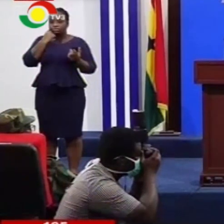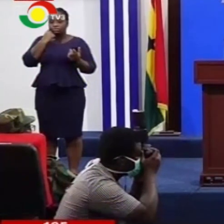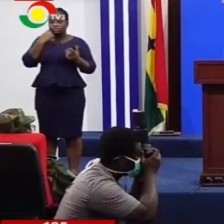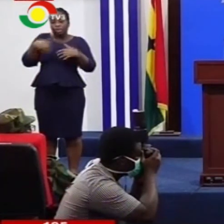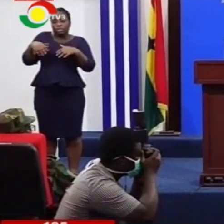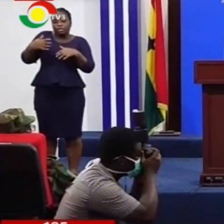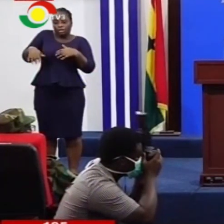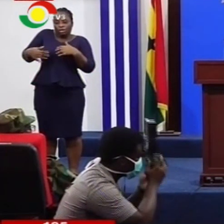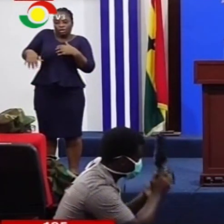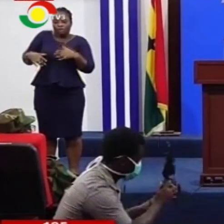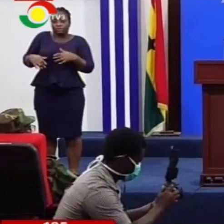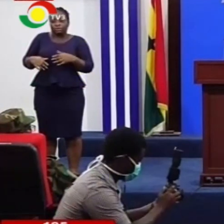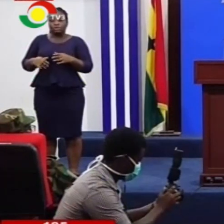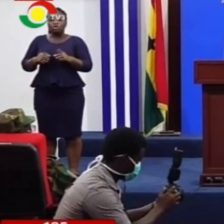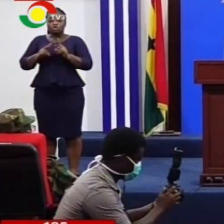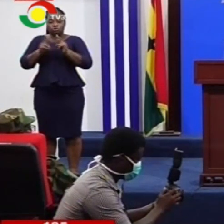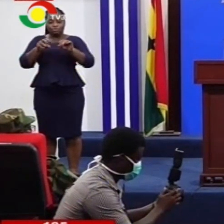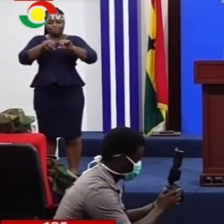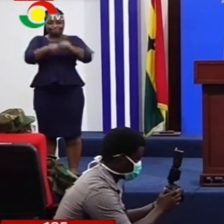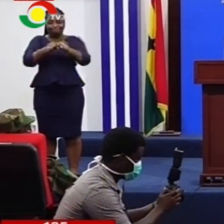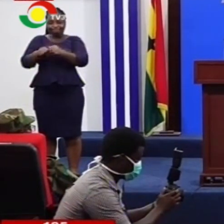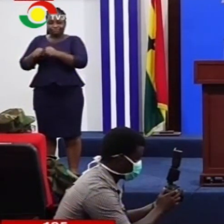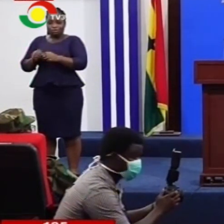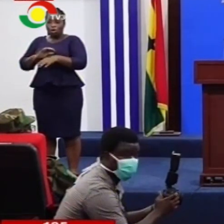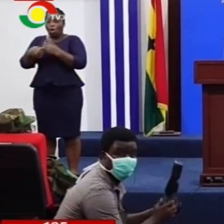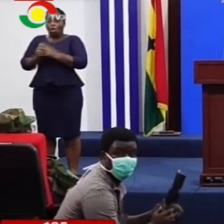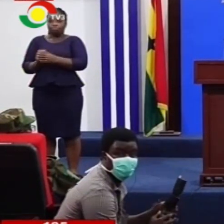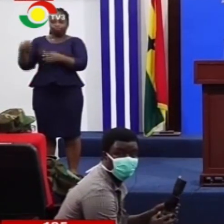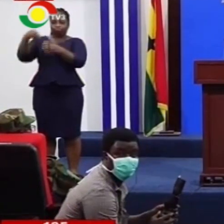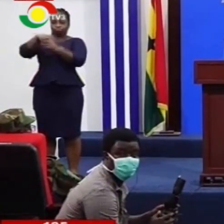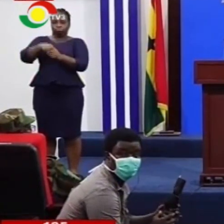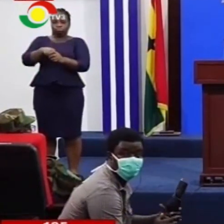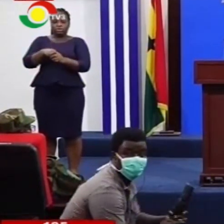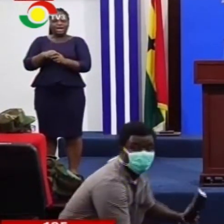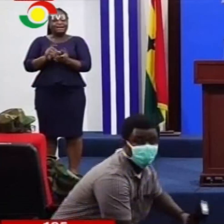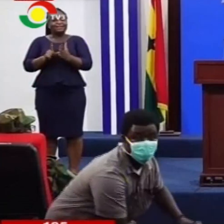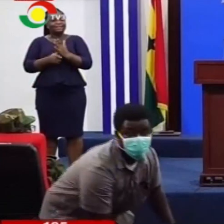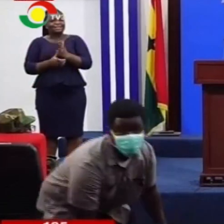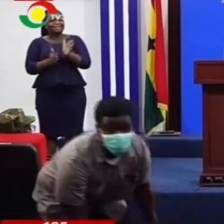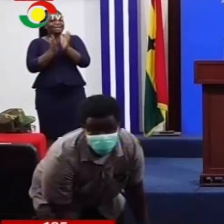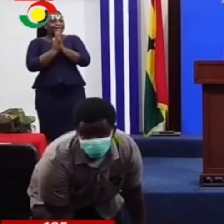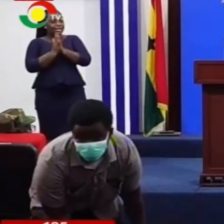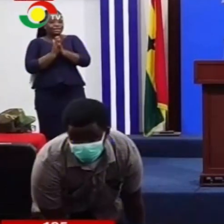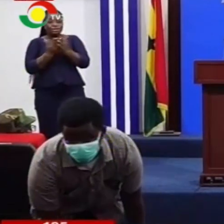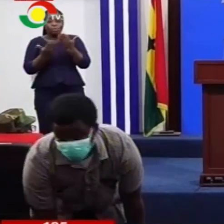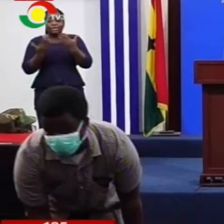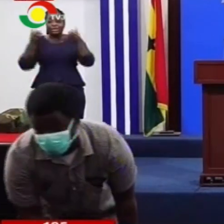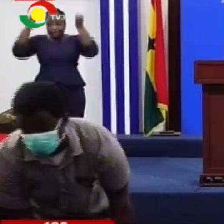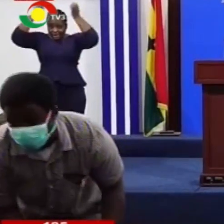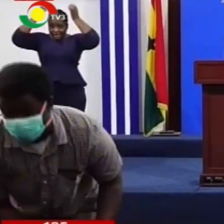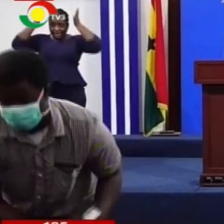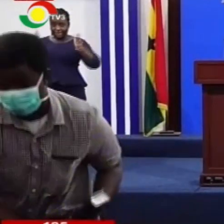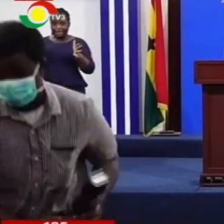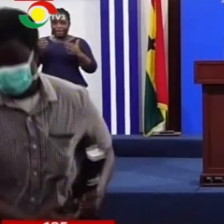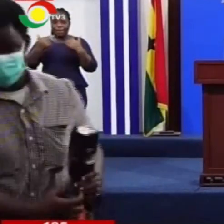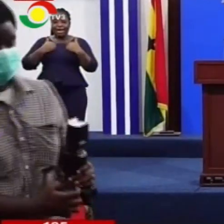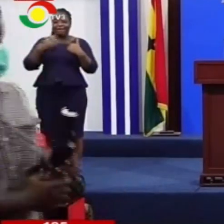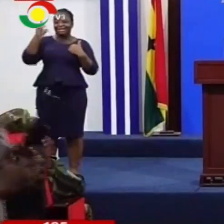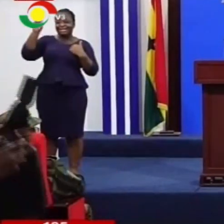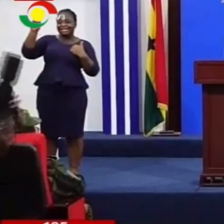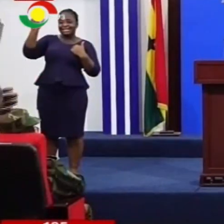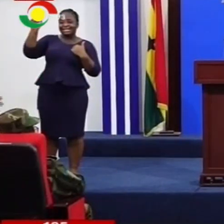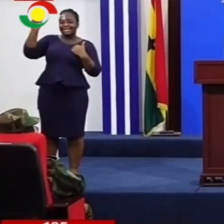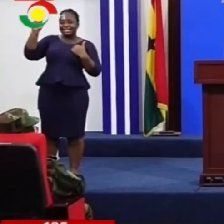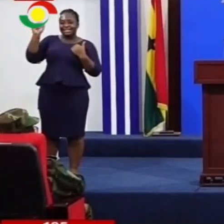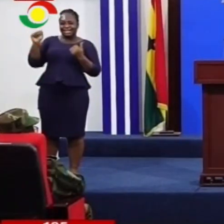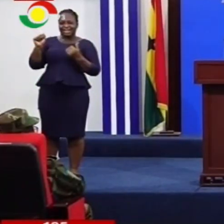epilepsy. So it's a breakdown, it's comprised of all of them. And then you ask whether the Kaye, we have the data, but what is happening is